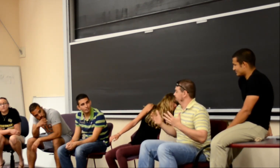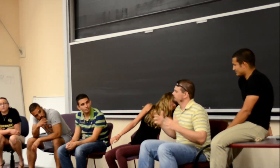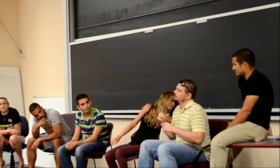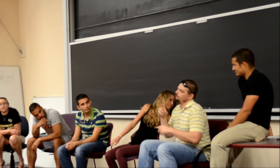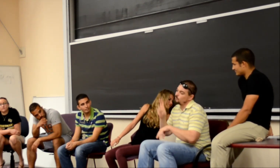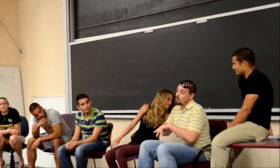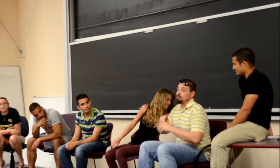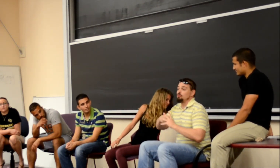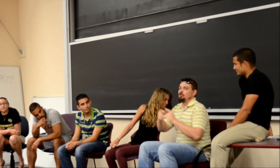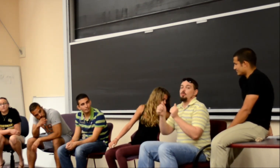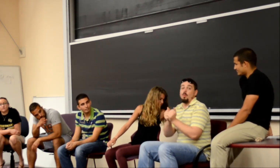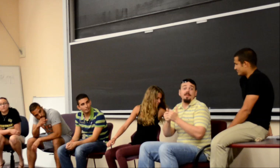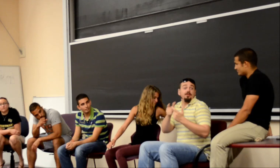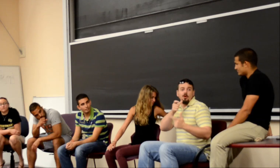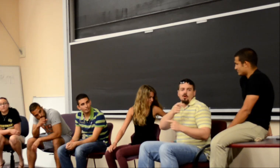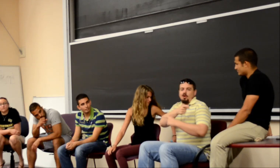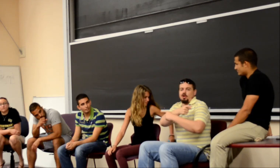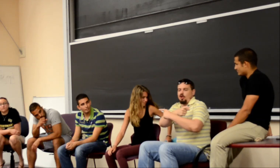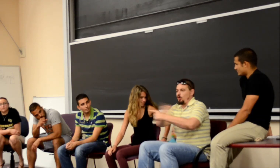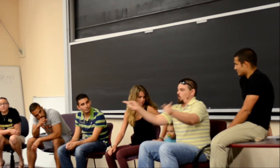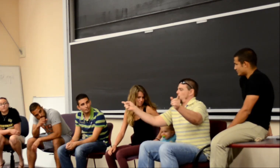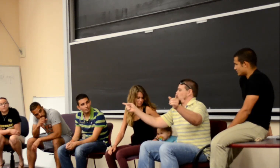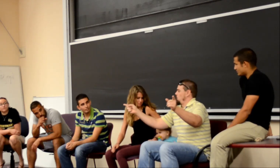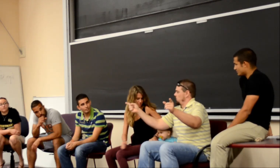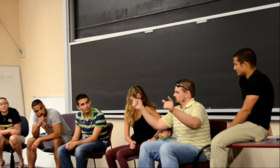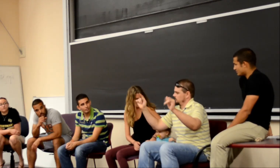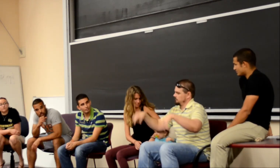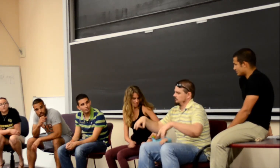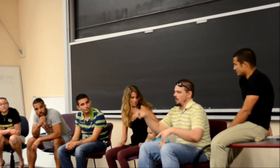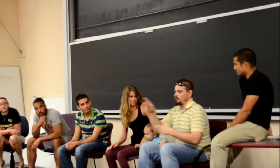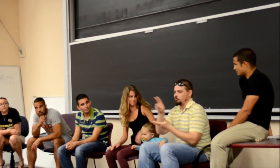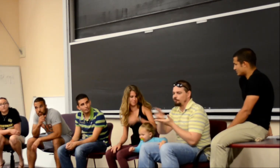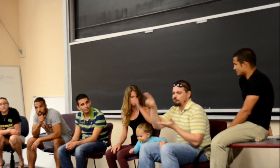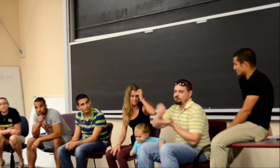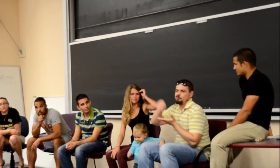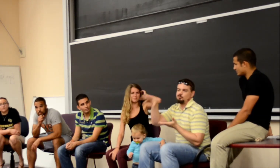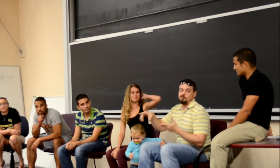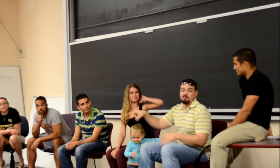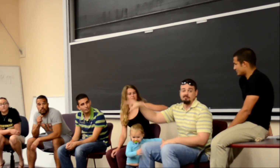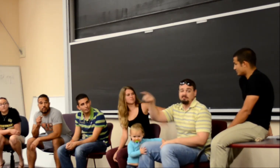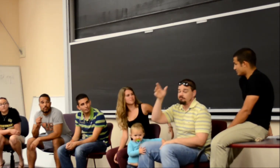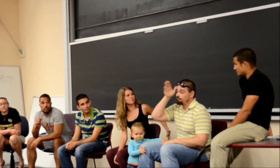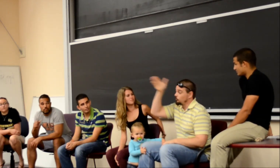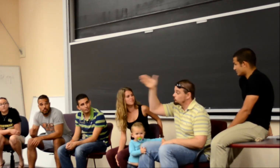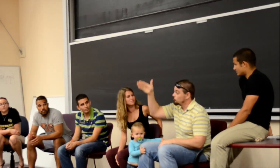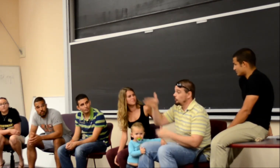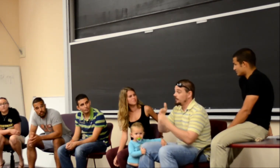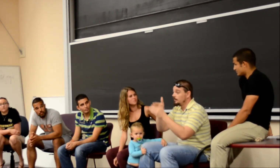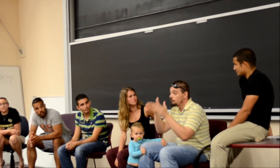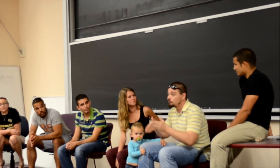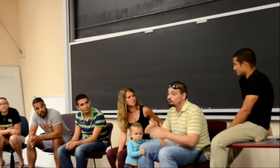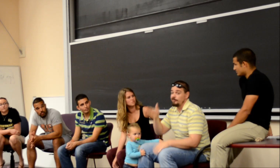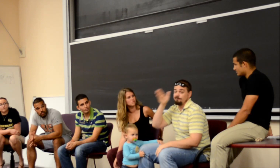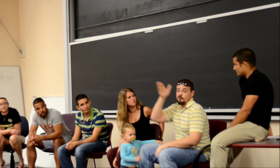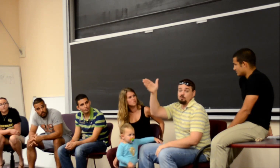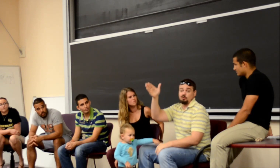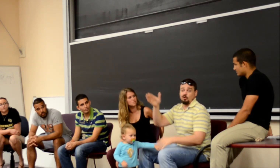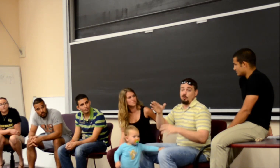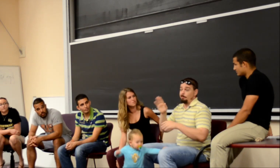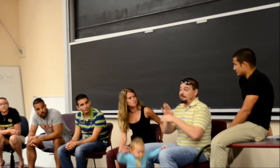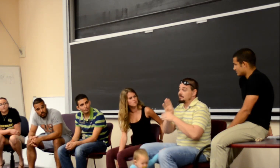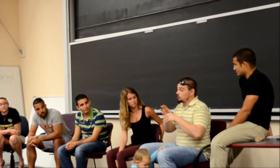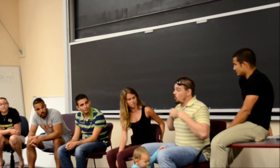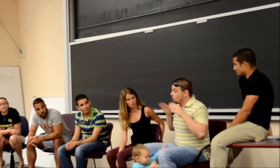thinking. At the time, they wouldn't let him. But it starts with you, university students. You